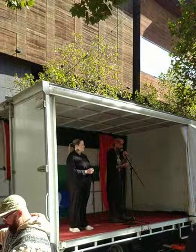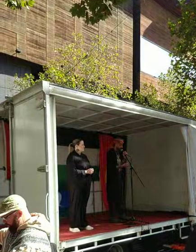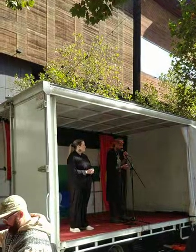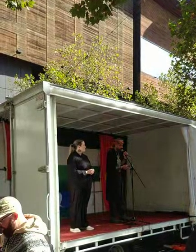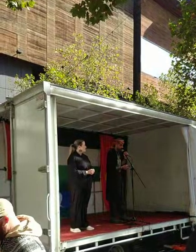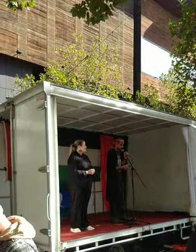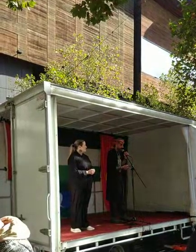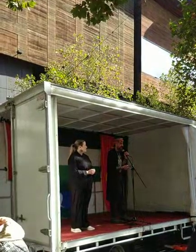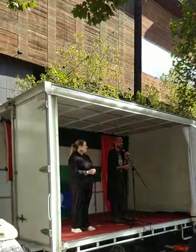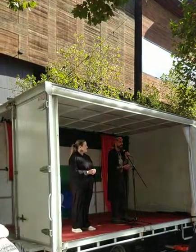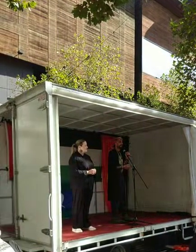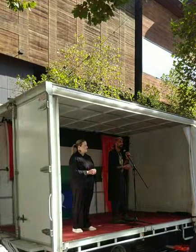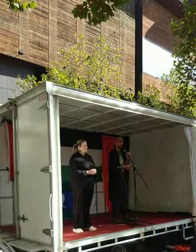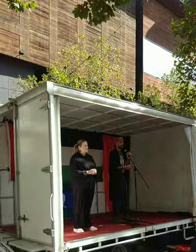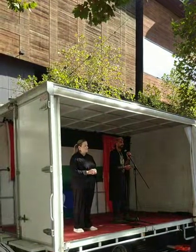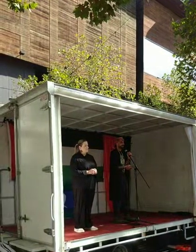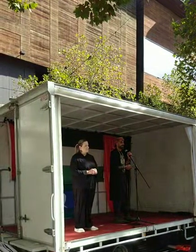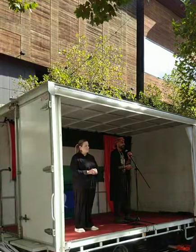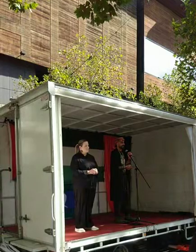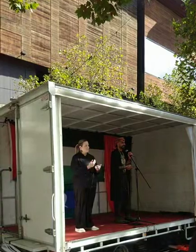should know who we are.